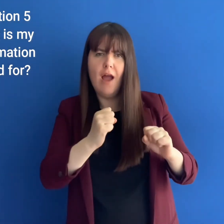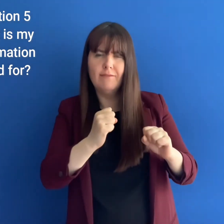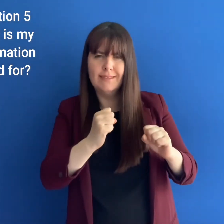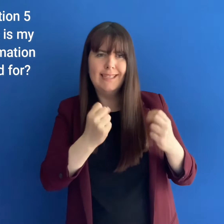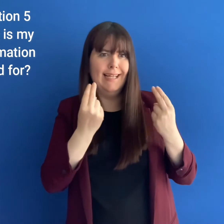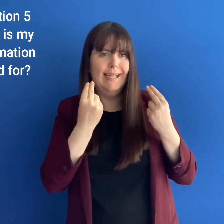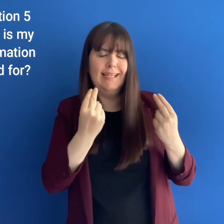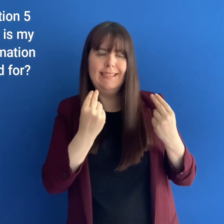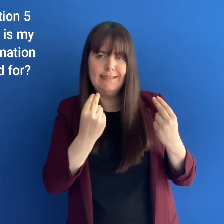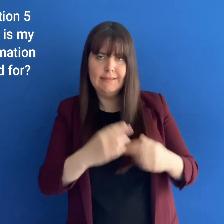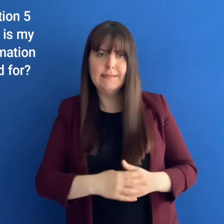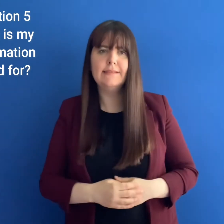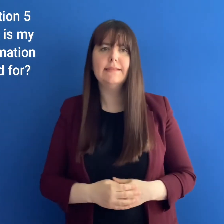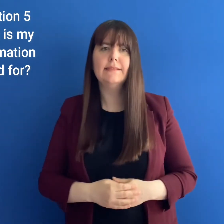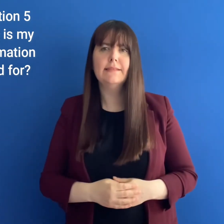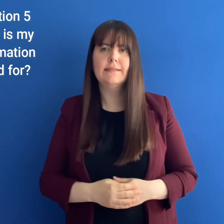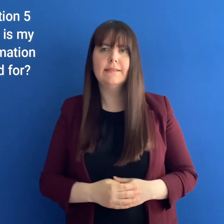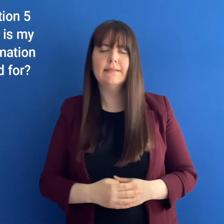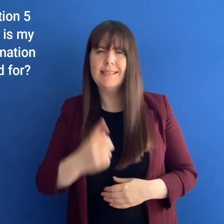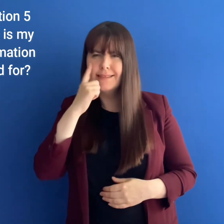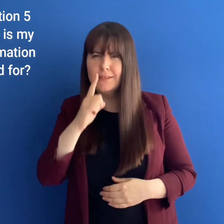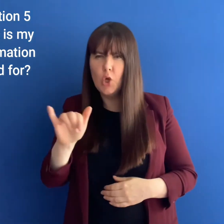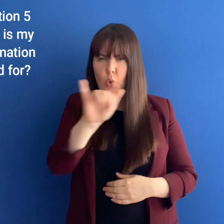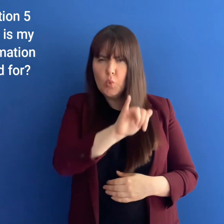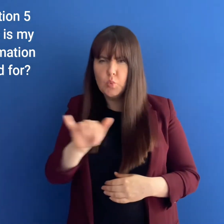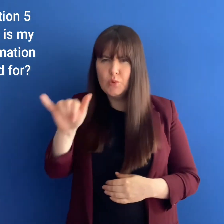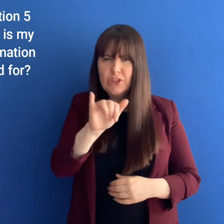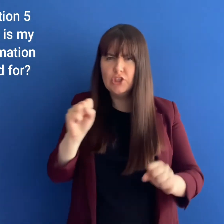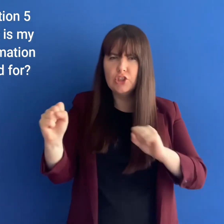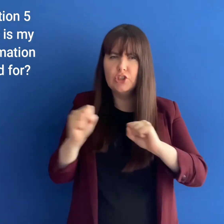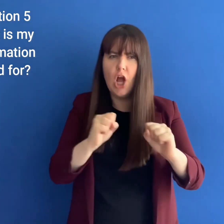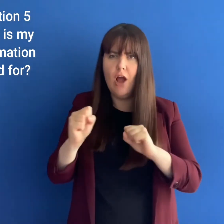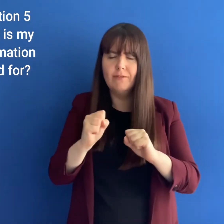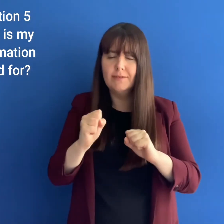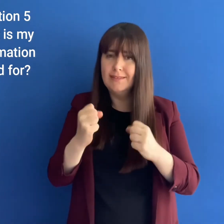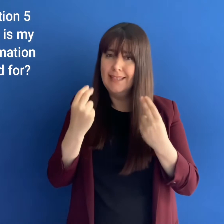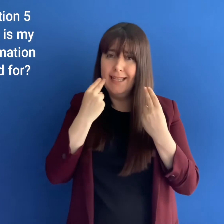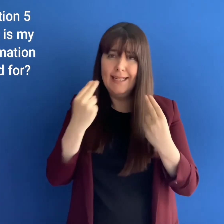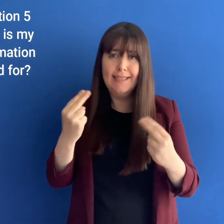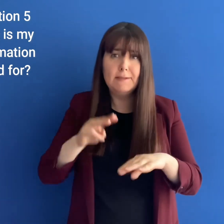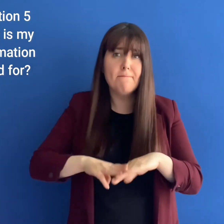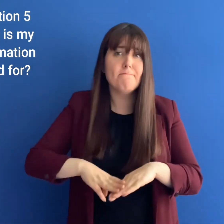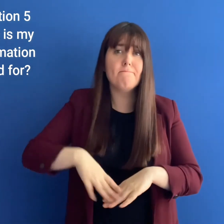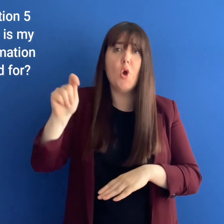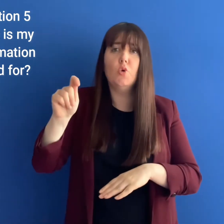to understand what services may be needed, to see which services are needed the most,